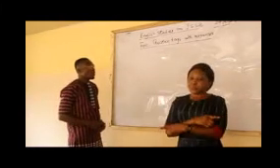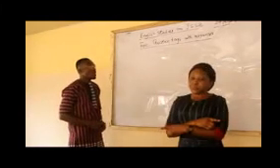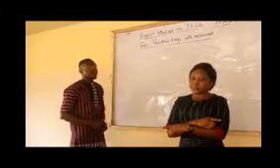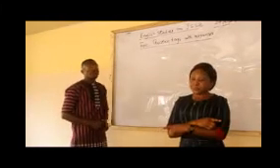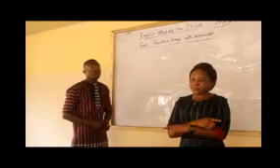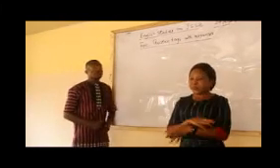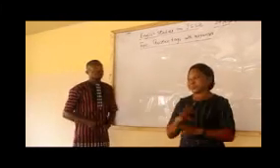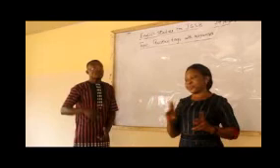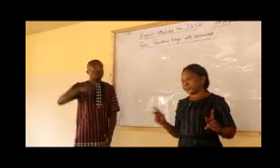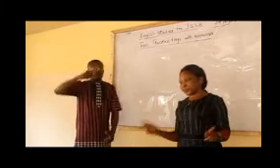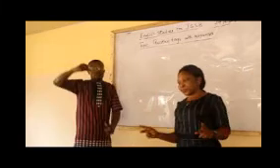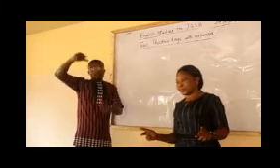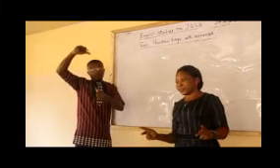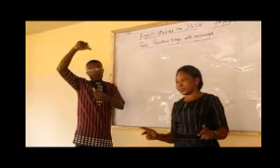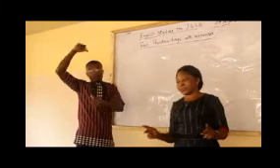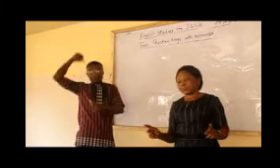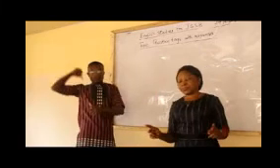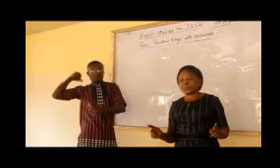Alright,